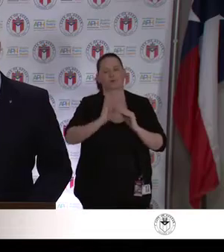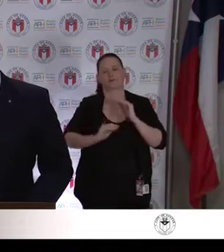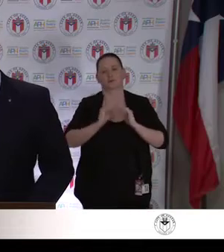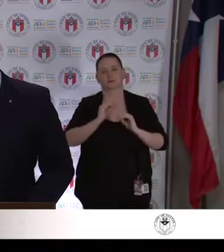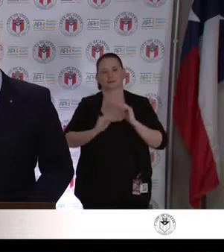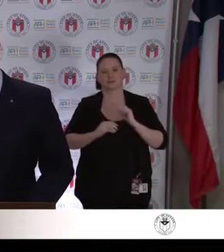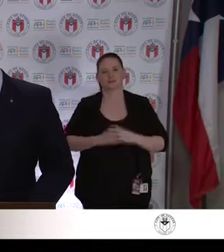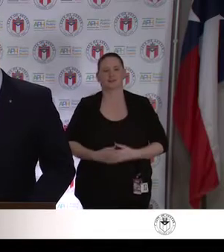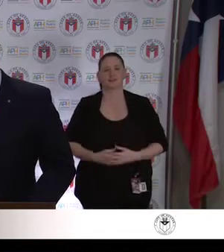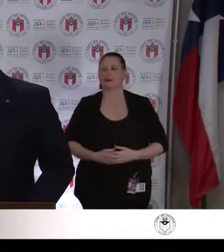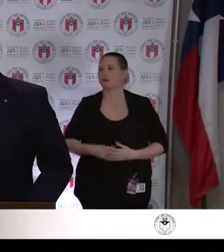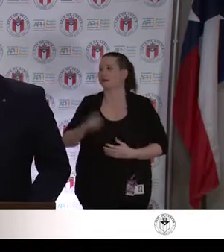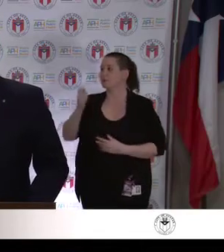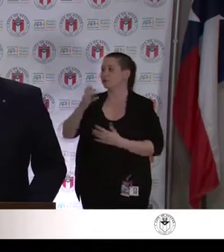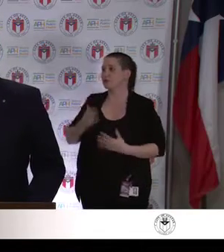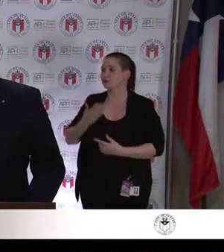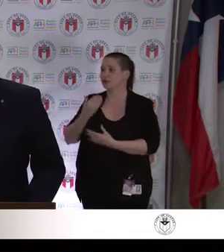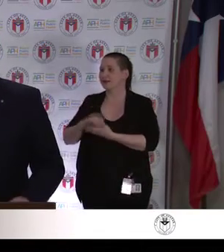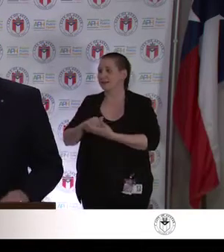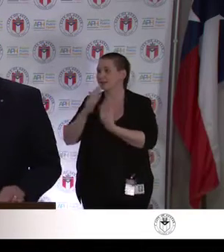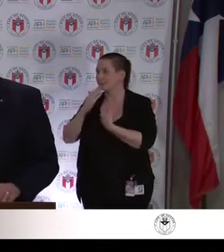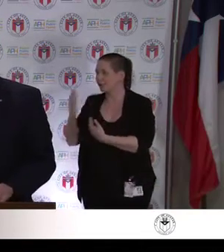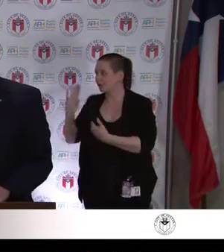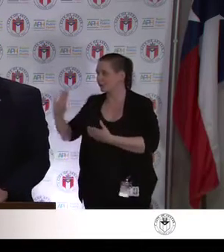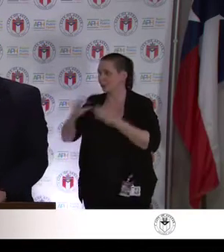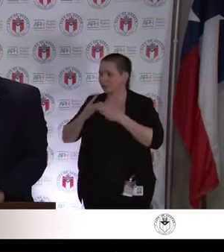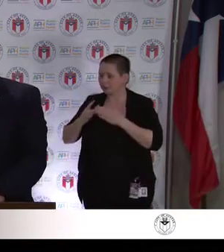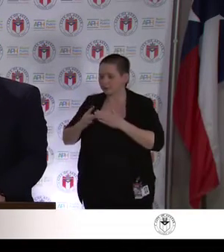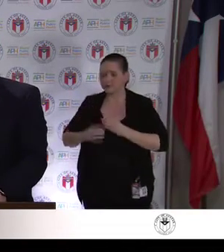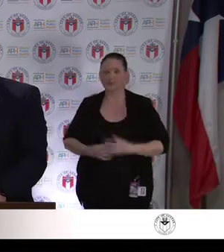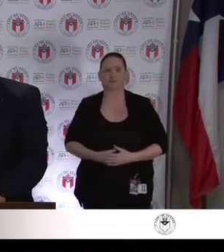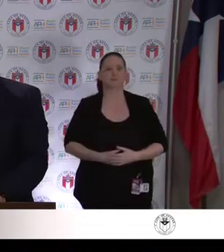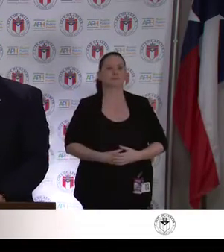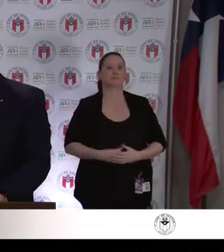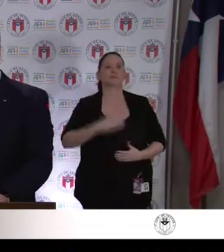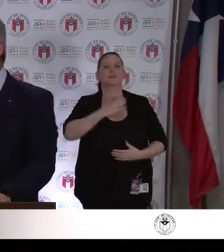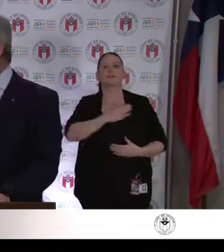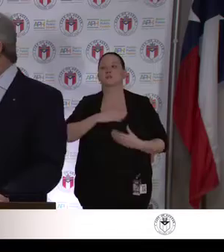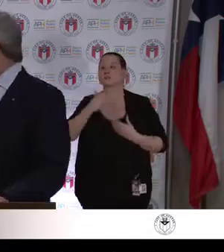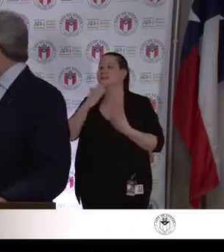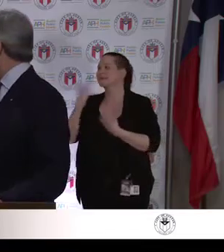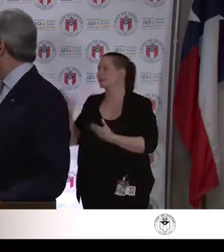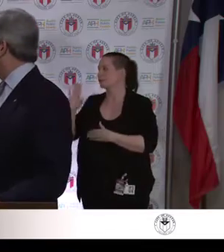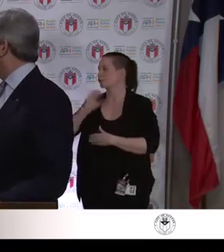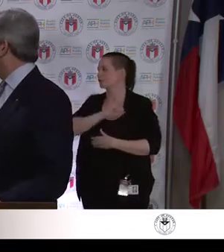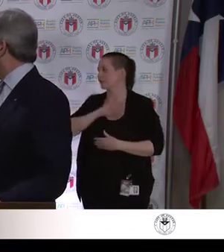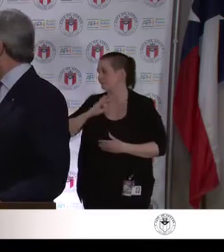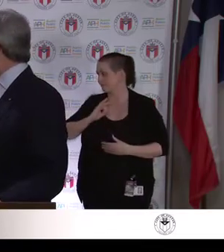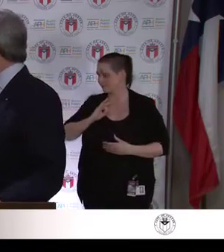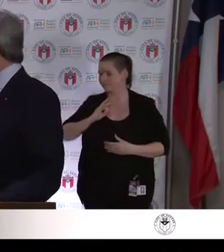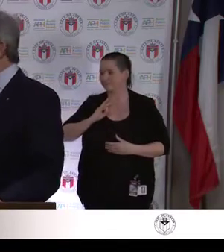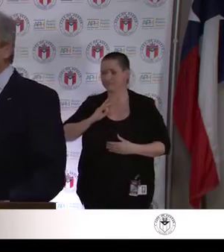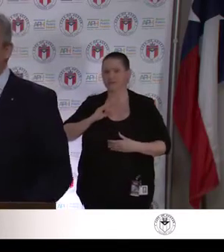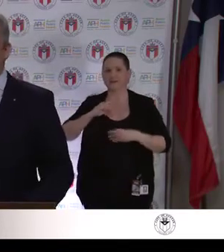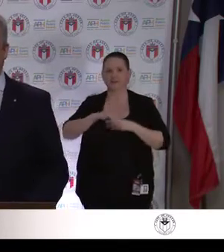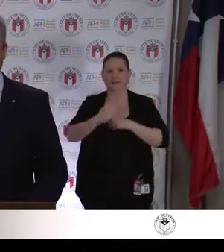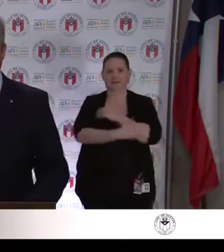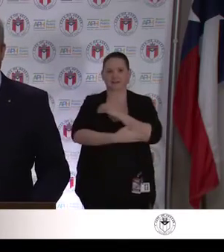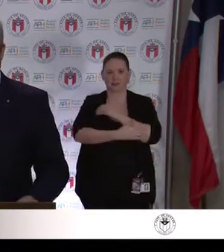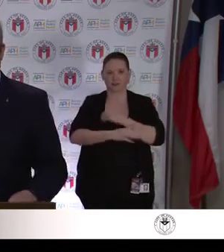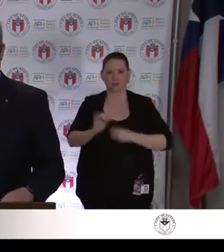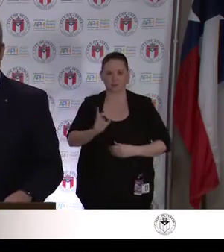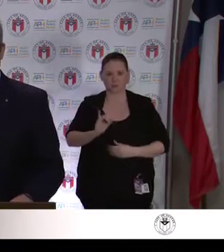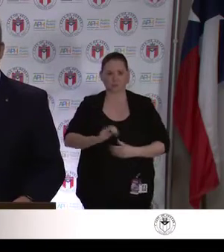those. Judge, again, thank you for your leadership. Please thank your staff in the county as